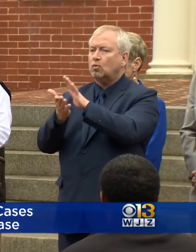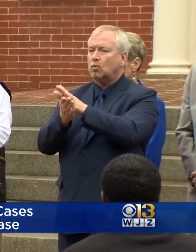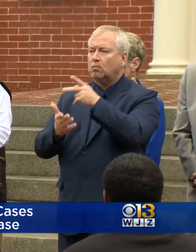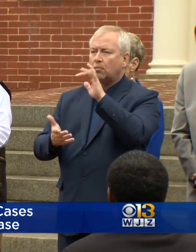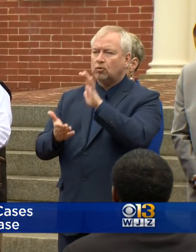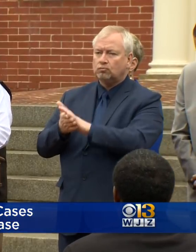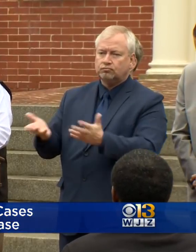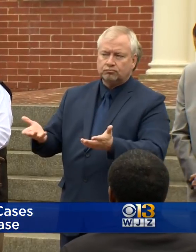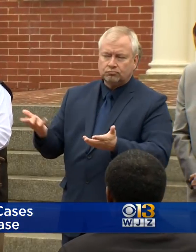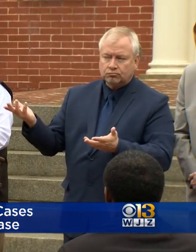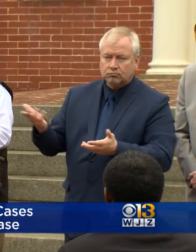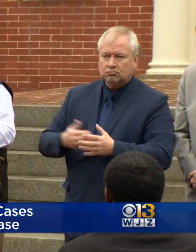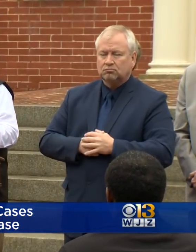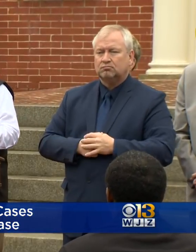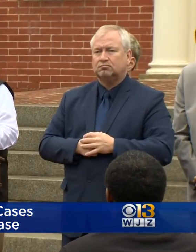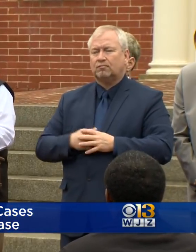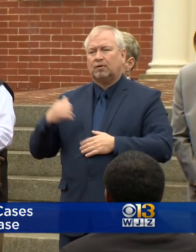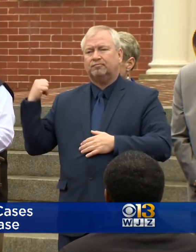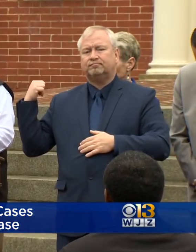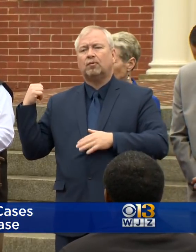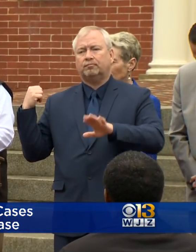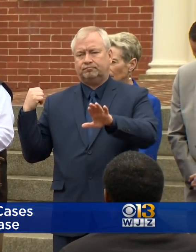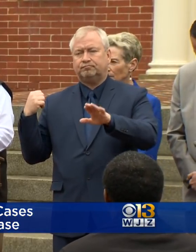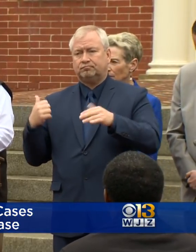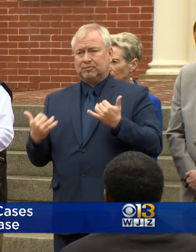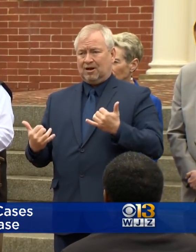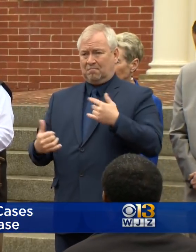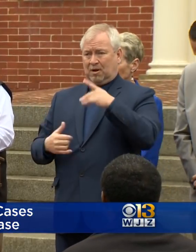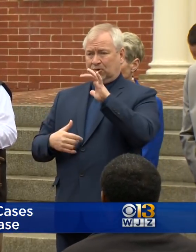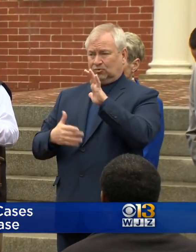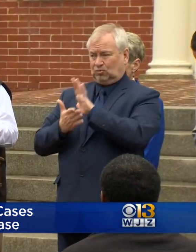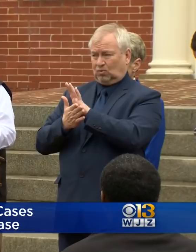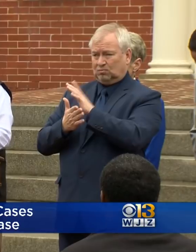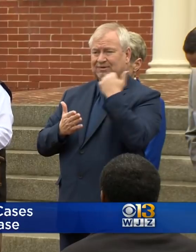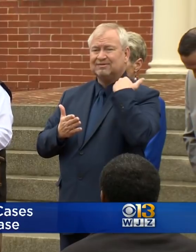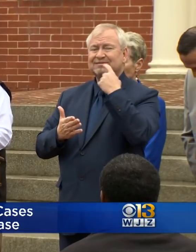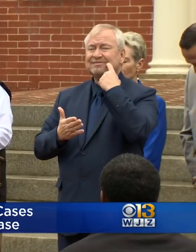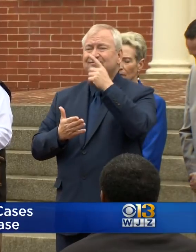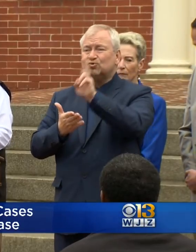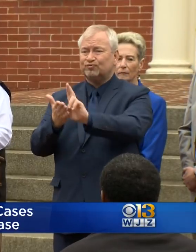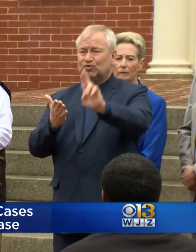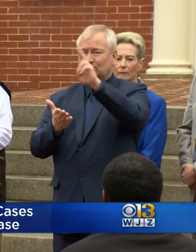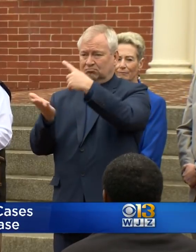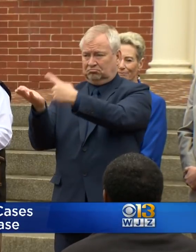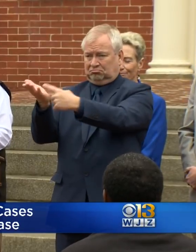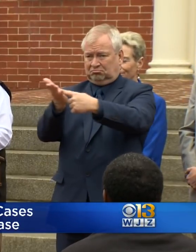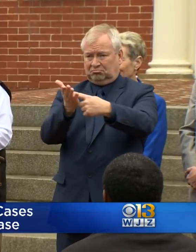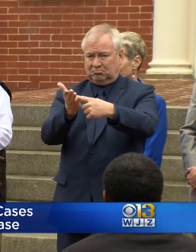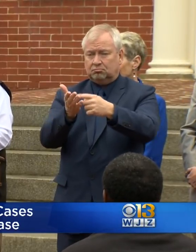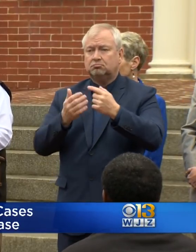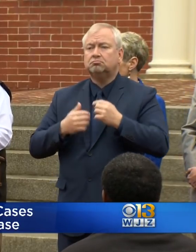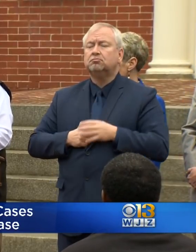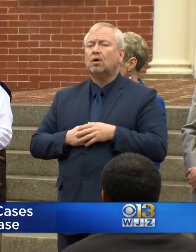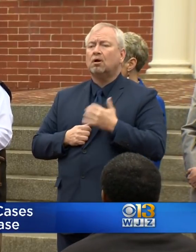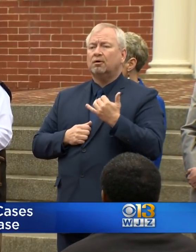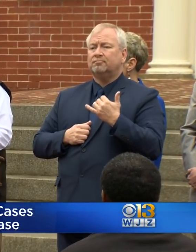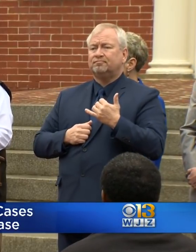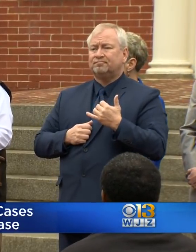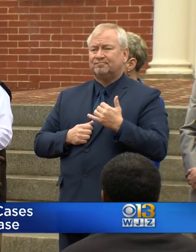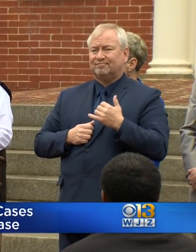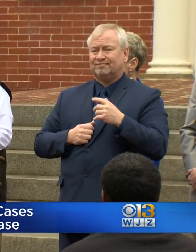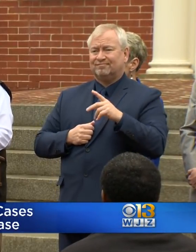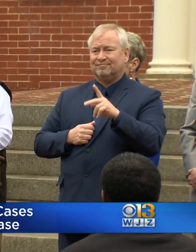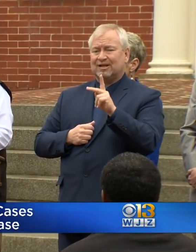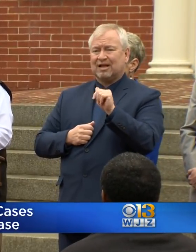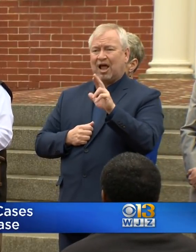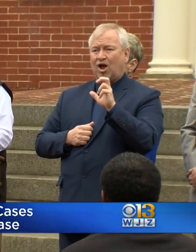Well, so today we're talking about the universities, but we'll maybe let Karen Salmon talk about